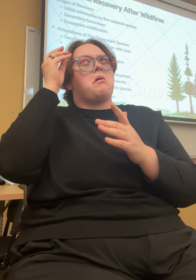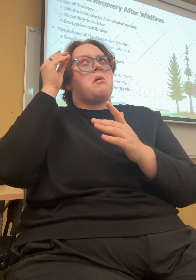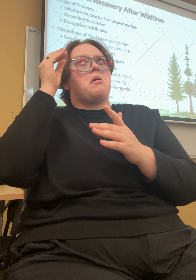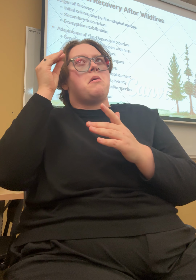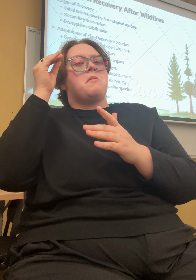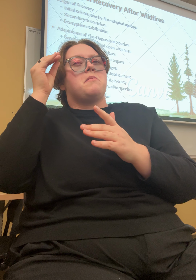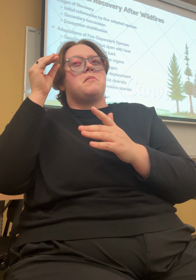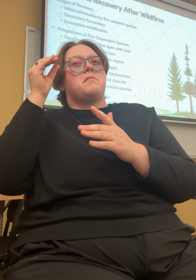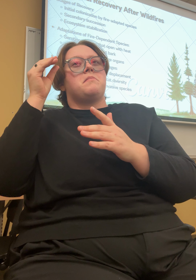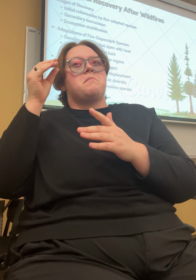Species that